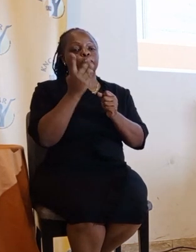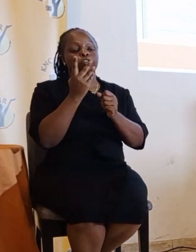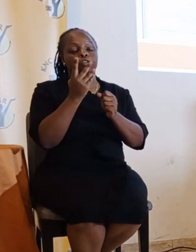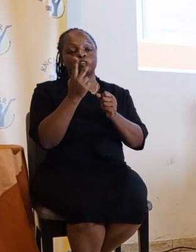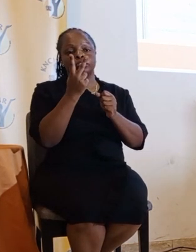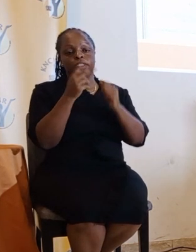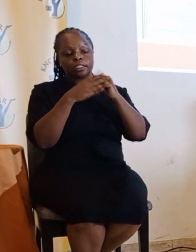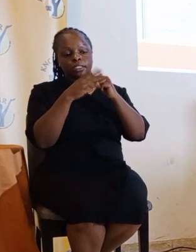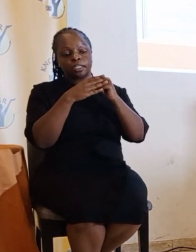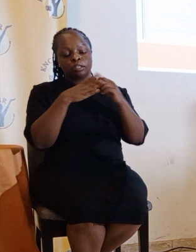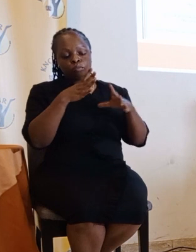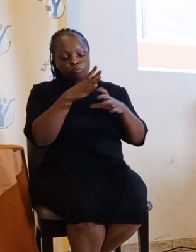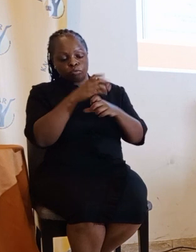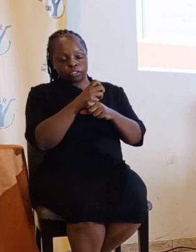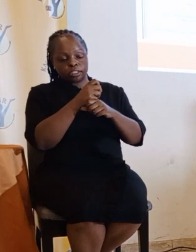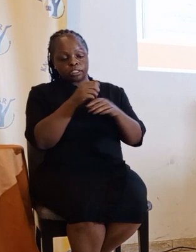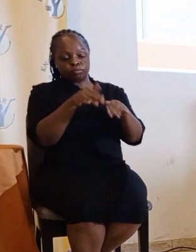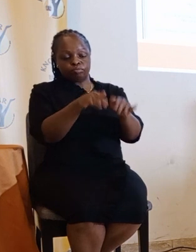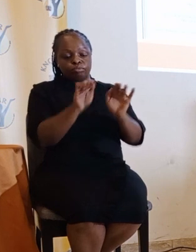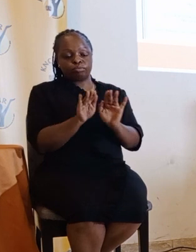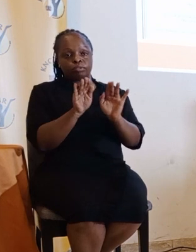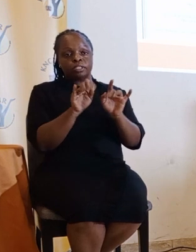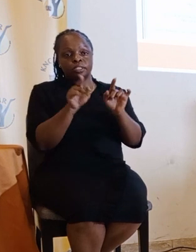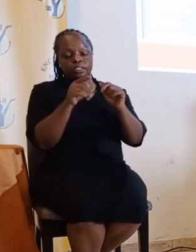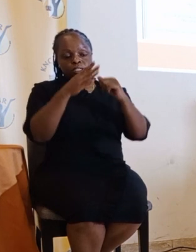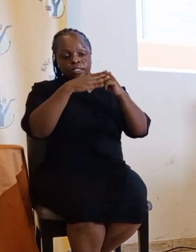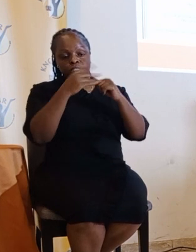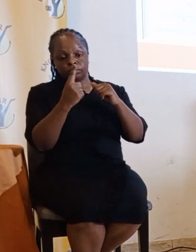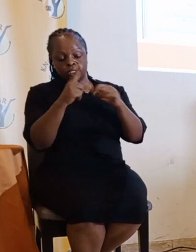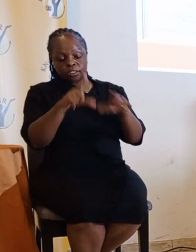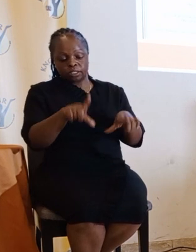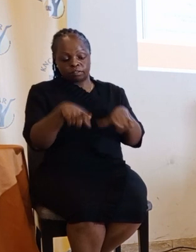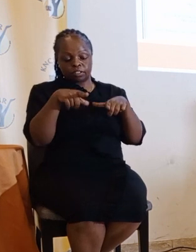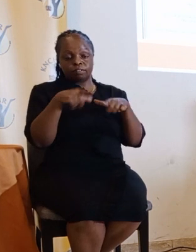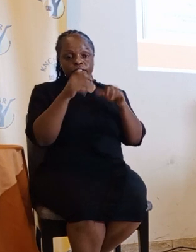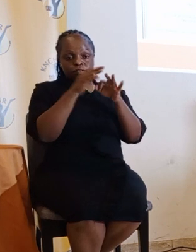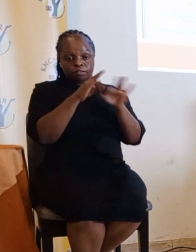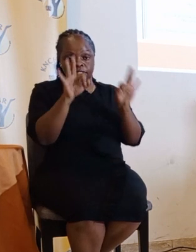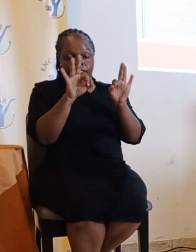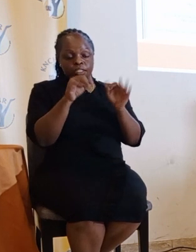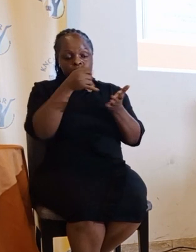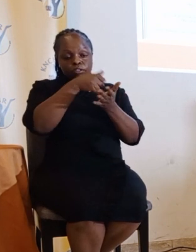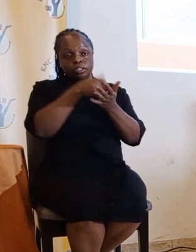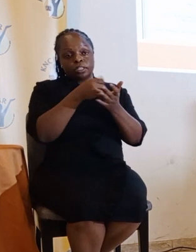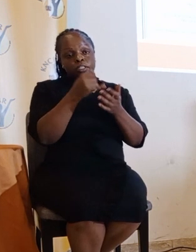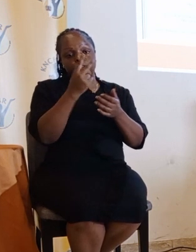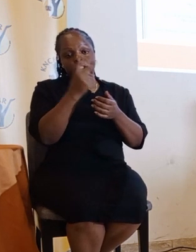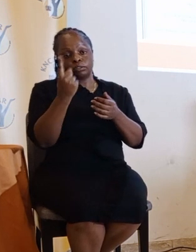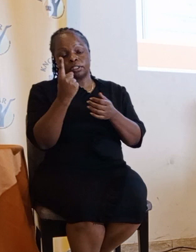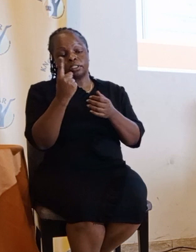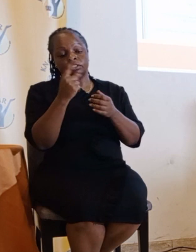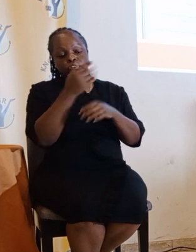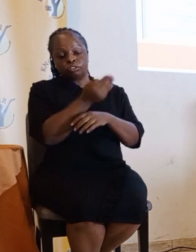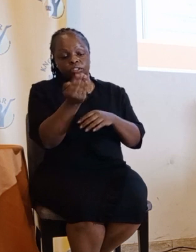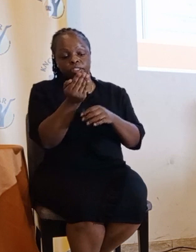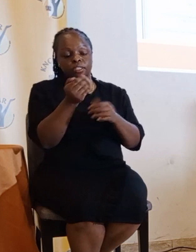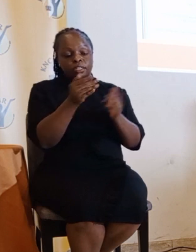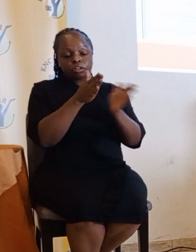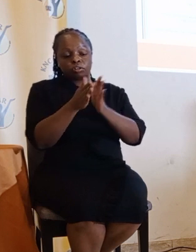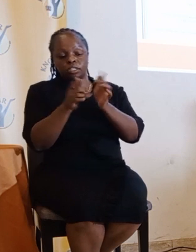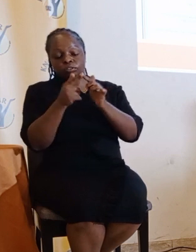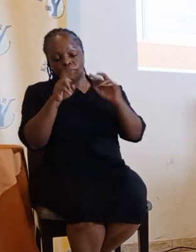been exhumed, 91 survivors were rescued, who included 25 children, according to our